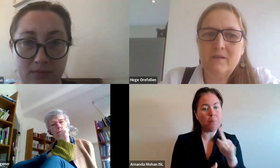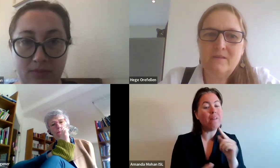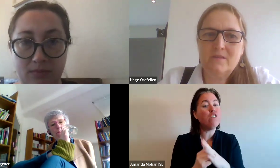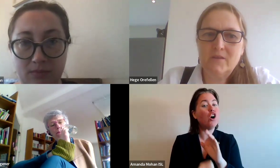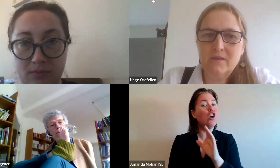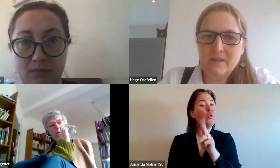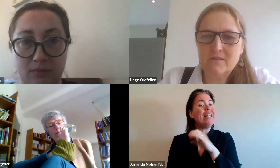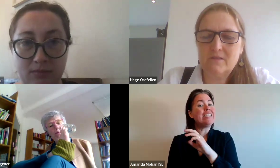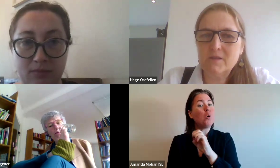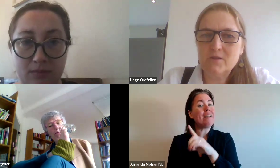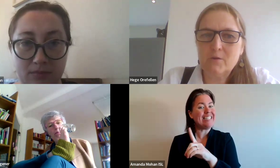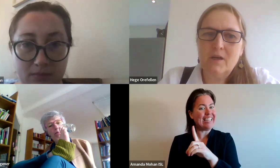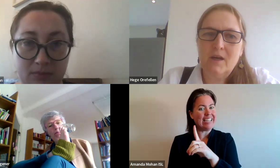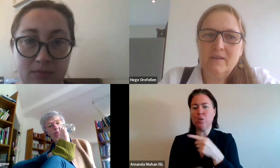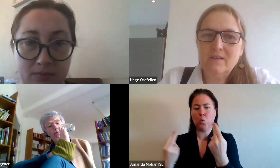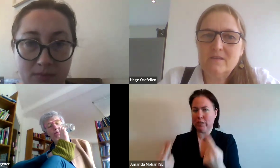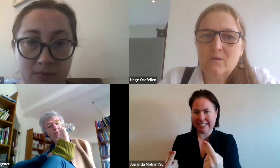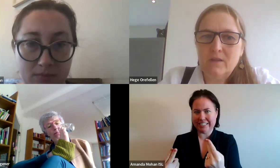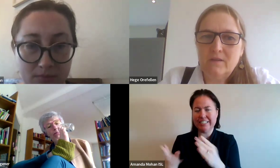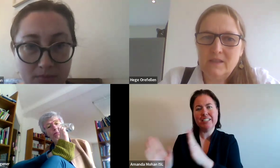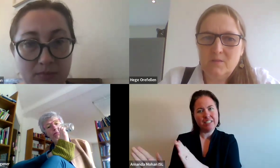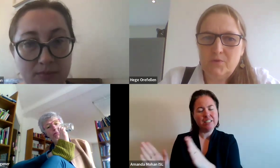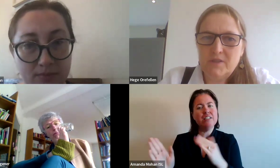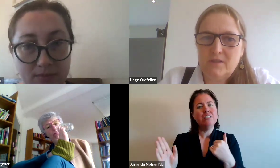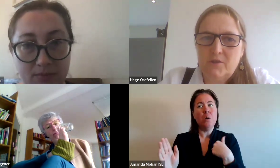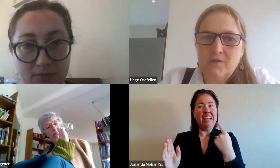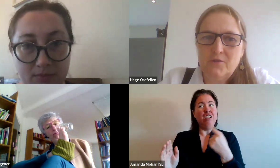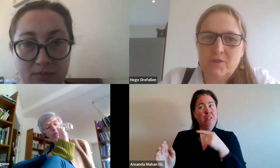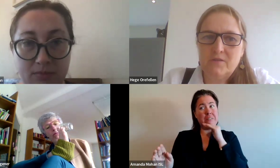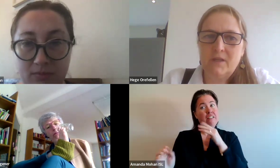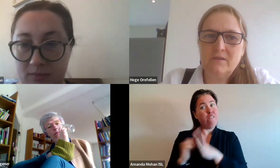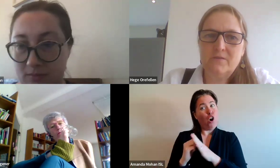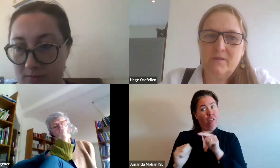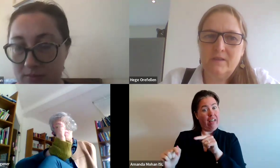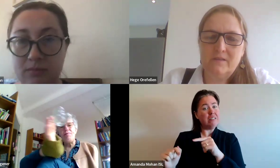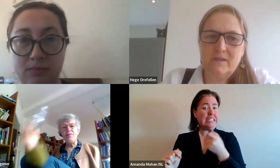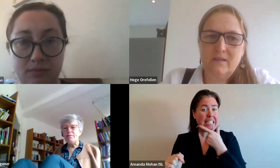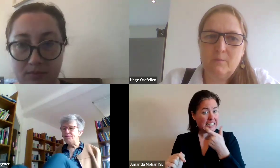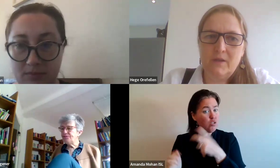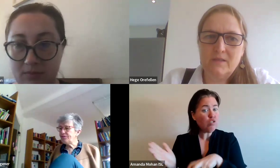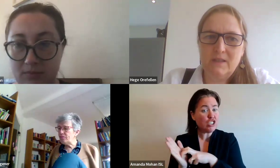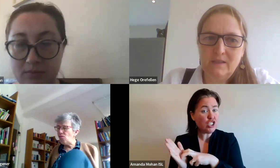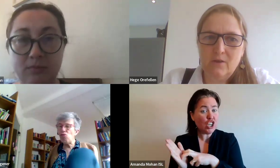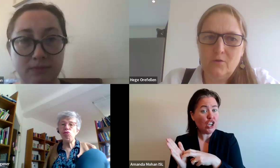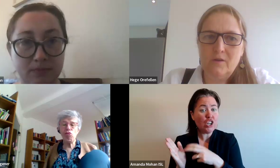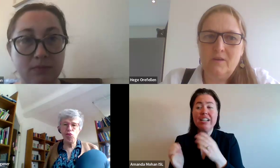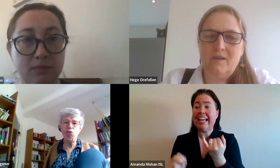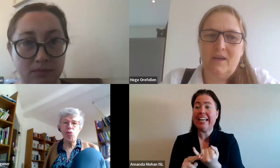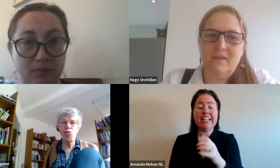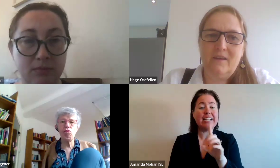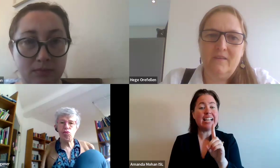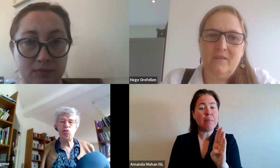CRPD committee it's not necessary. So I think it's a quite easy procedure to just register in this database, the